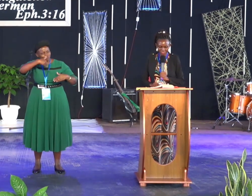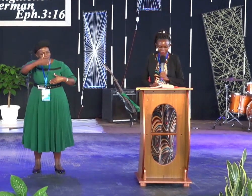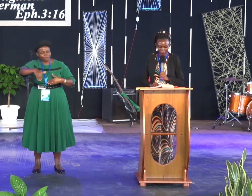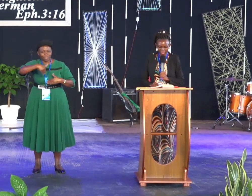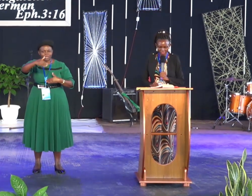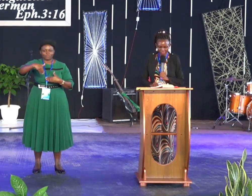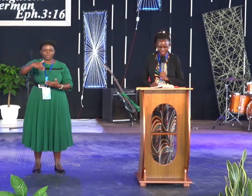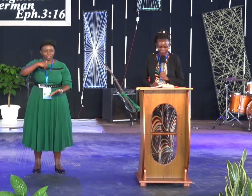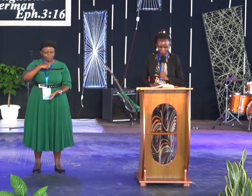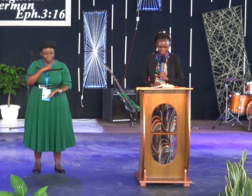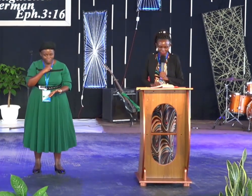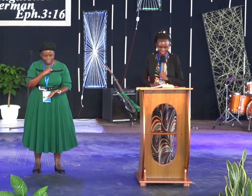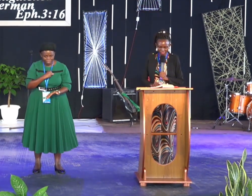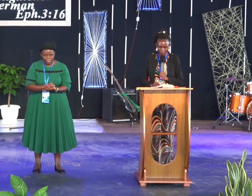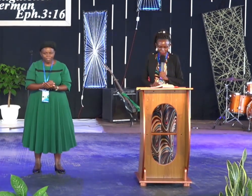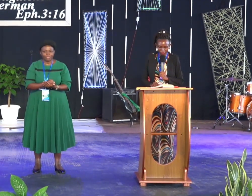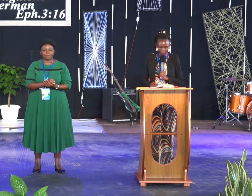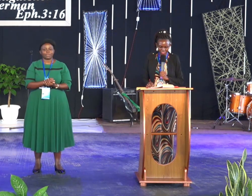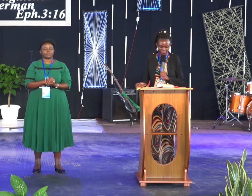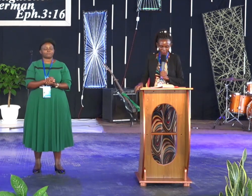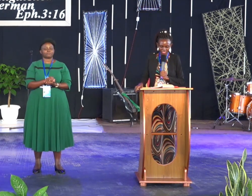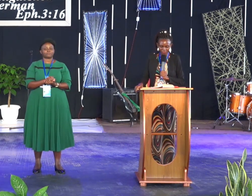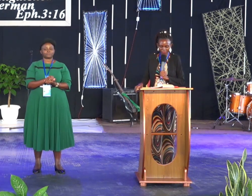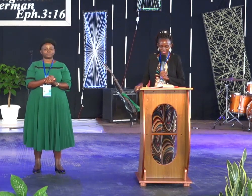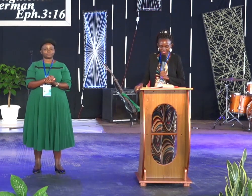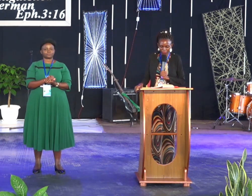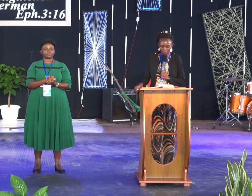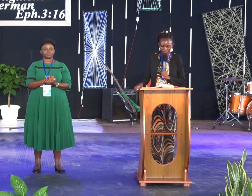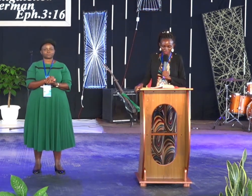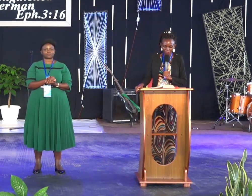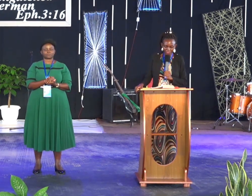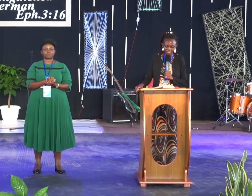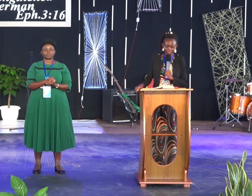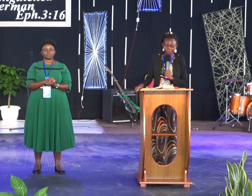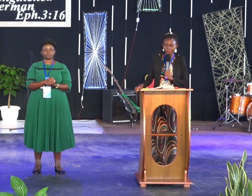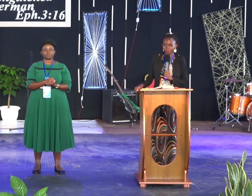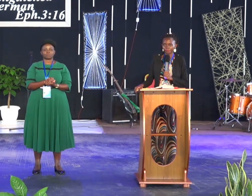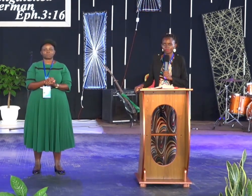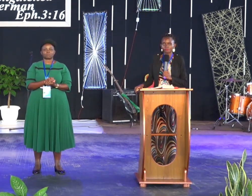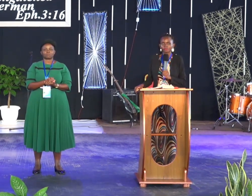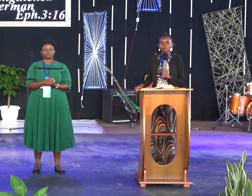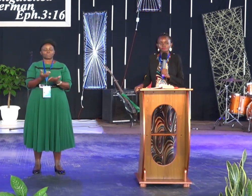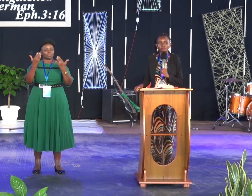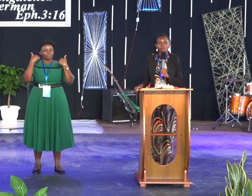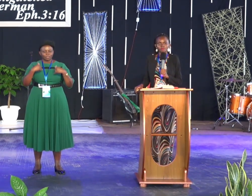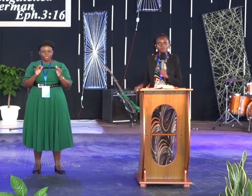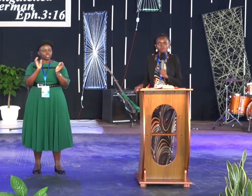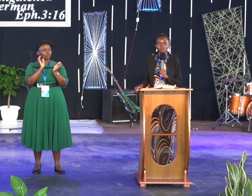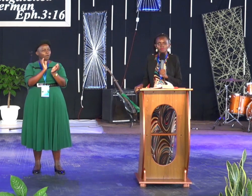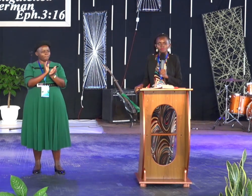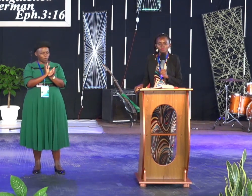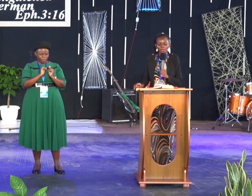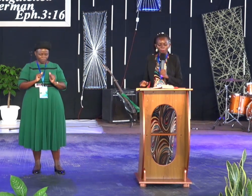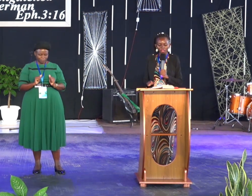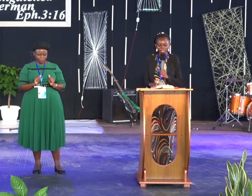awebwenge kitibwa mu kanisa ne mu Kristo Yesu okutuusa emirembe n'emirembe egitagwawo. Amina. Paulo atwanjulira ekigambo omuntu